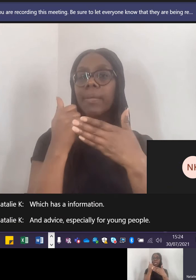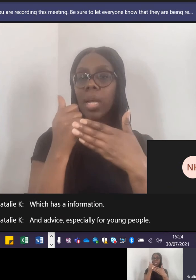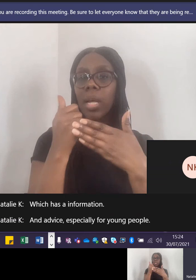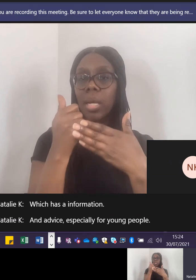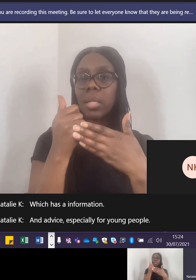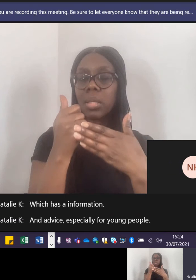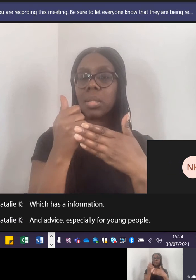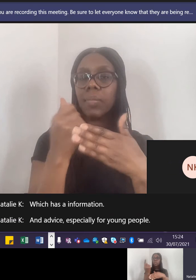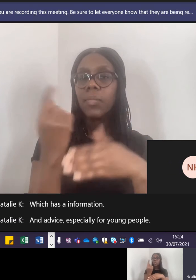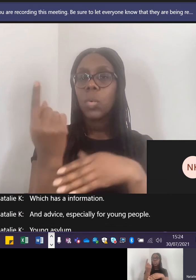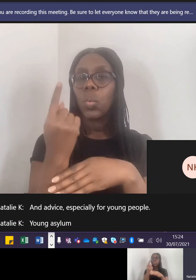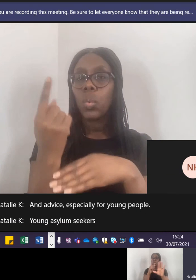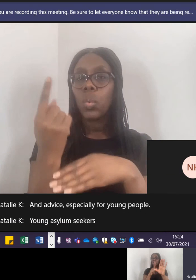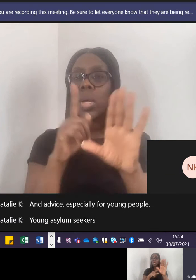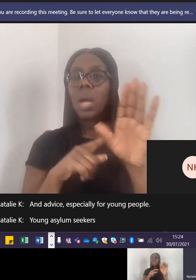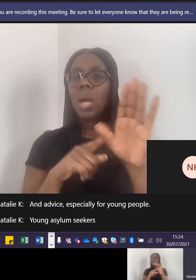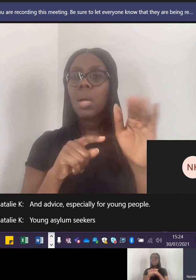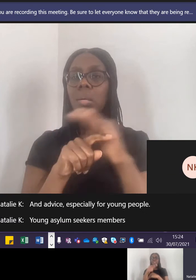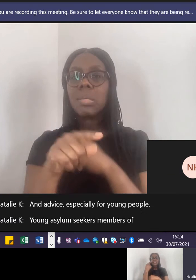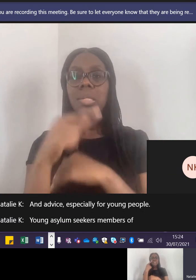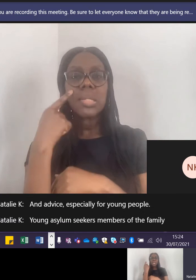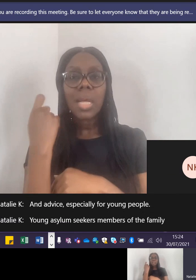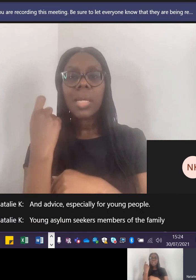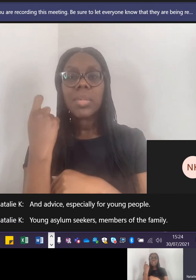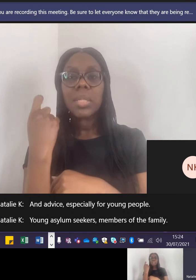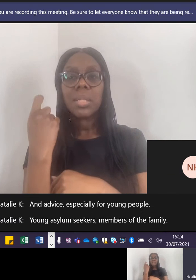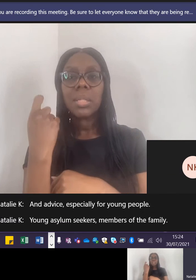young asylum seekers, members of the family.